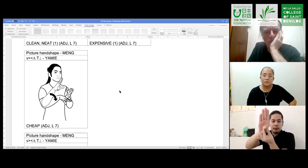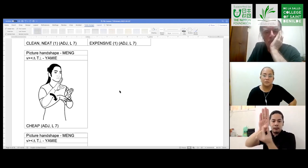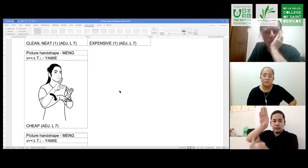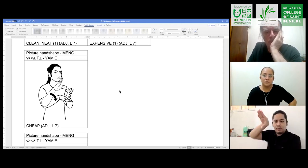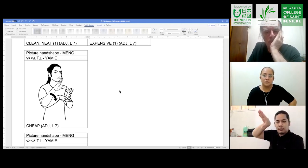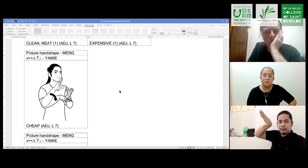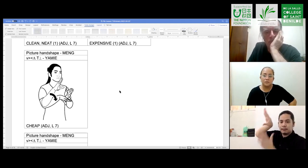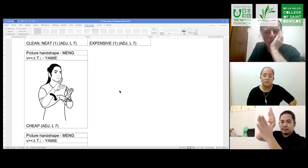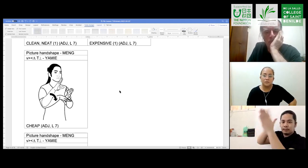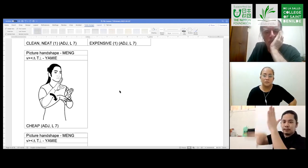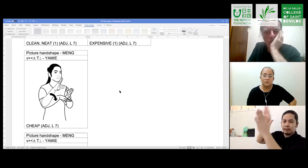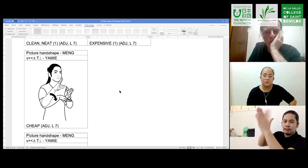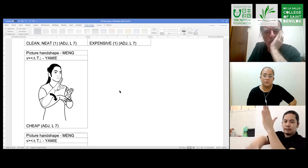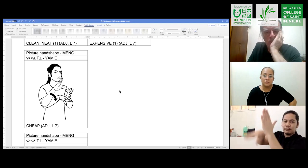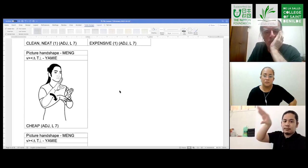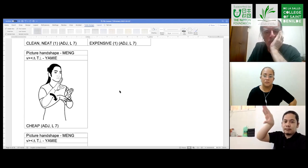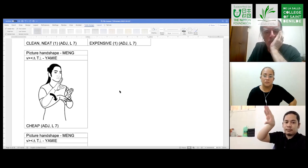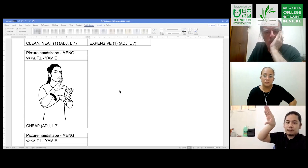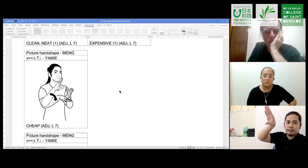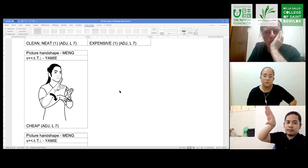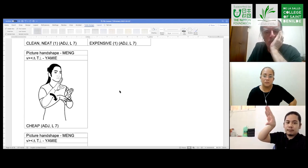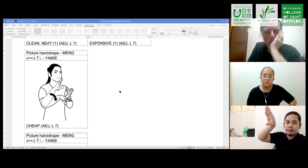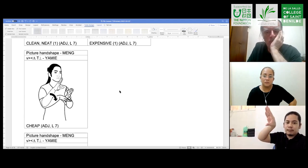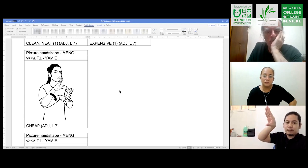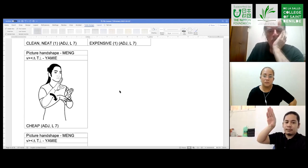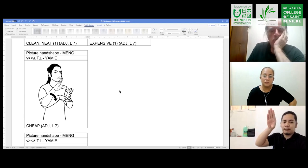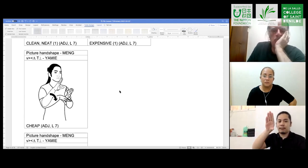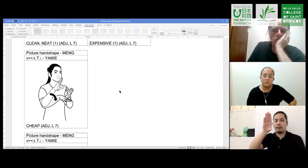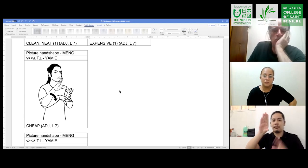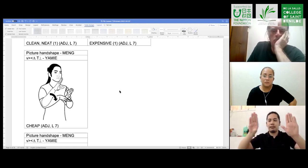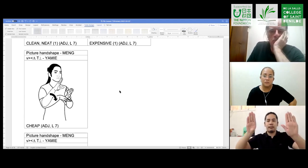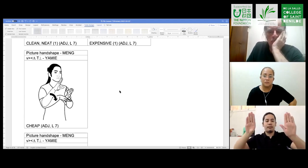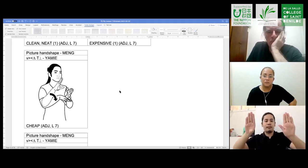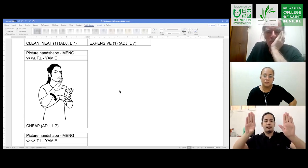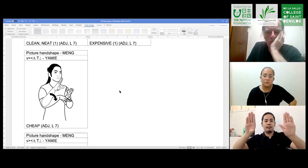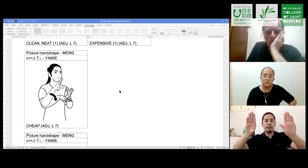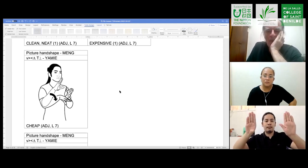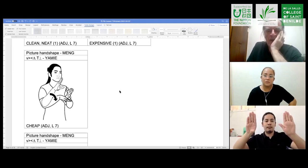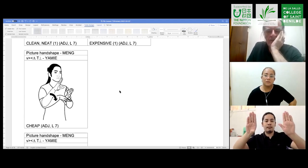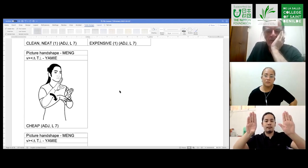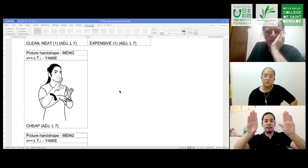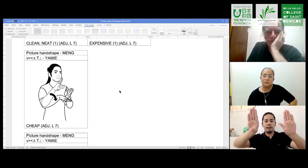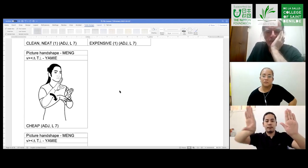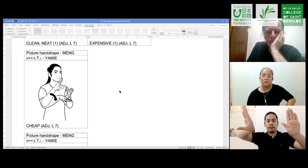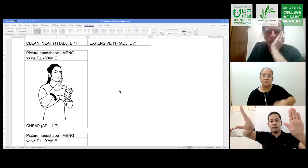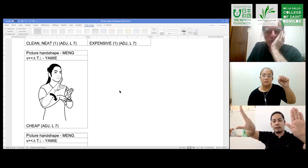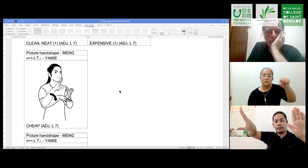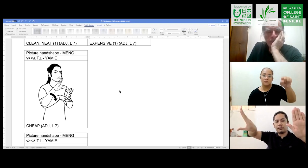be a different place, but now we've decided to have the thumb in for this sign, Yes. right? And then the